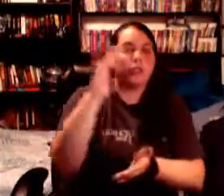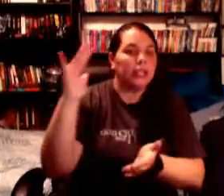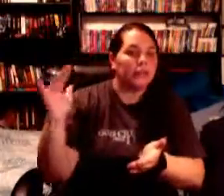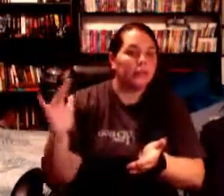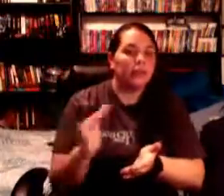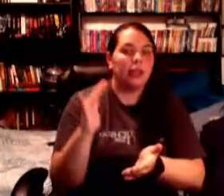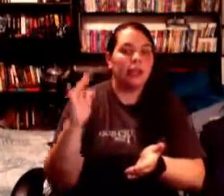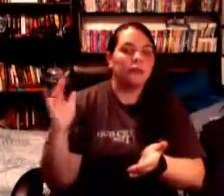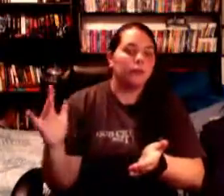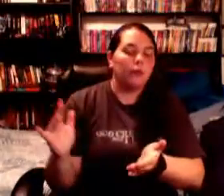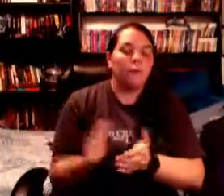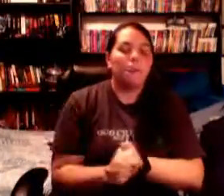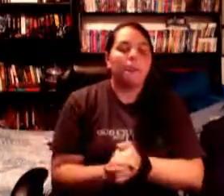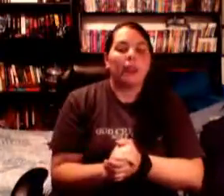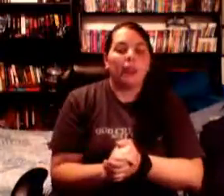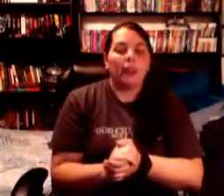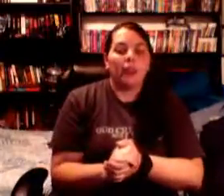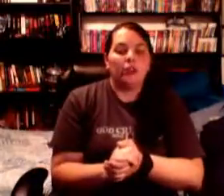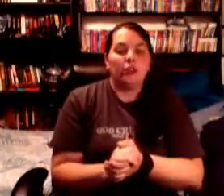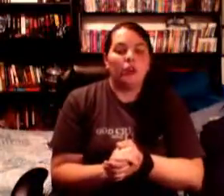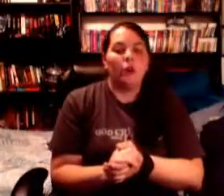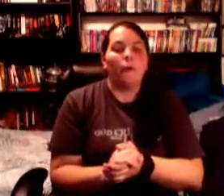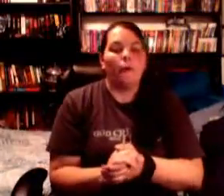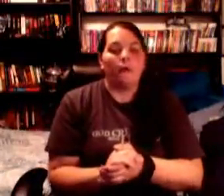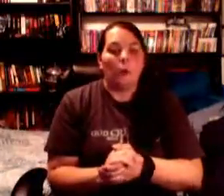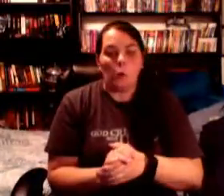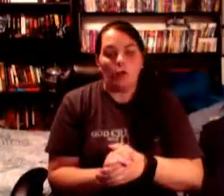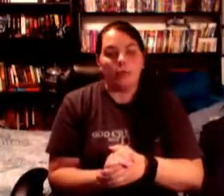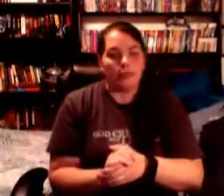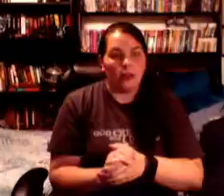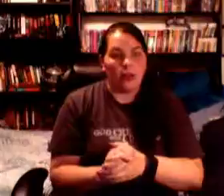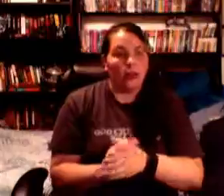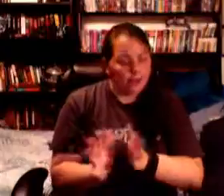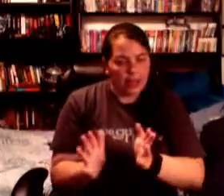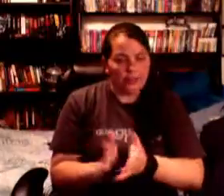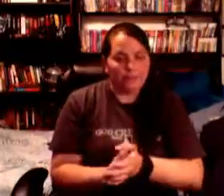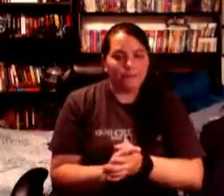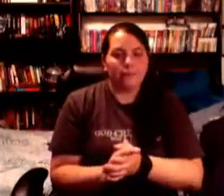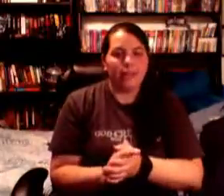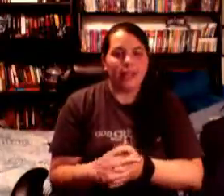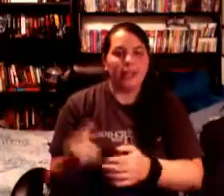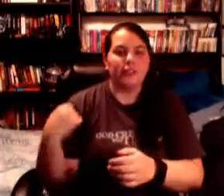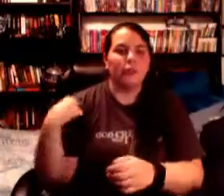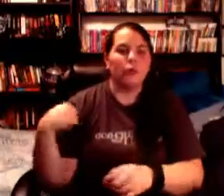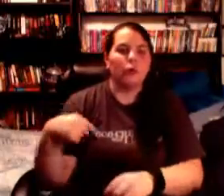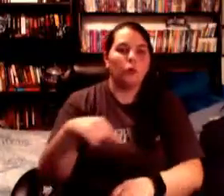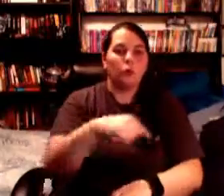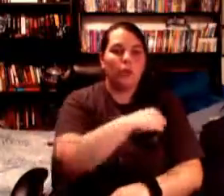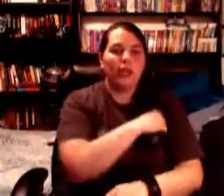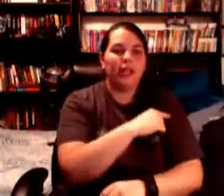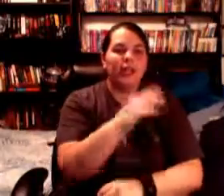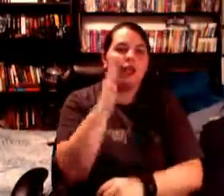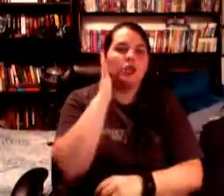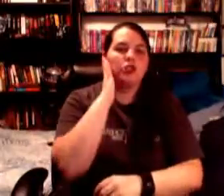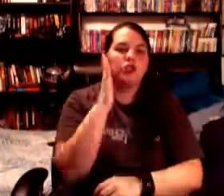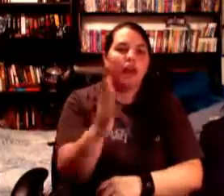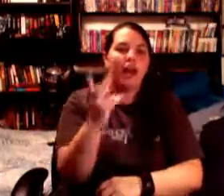glory. So the chorus all together. is we